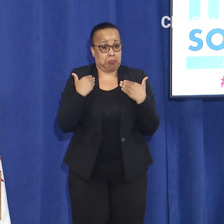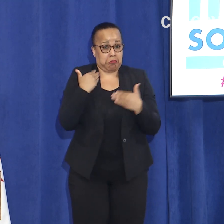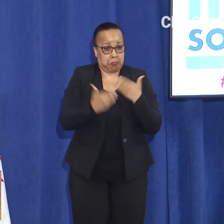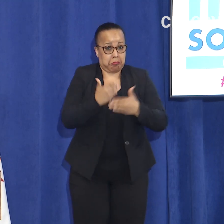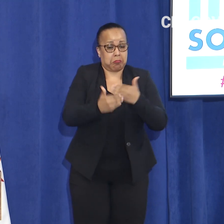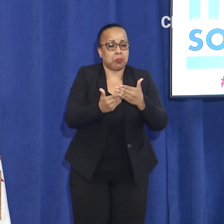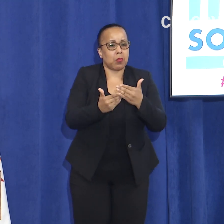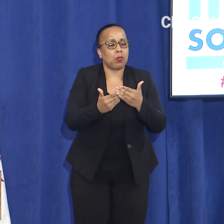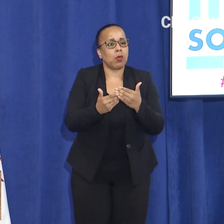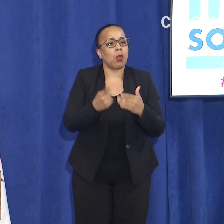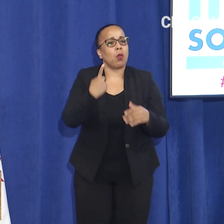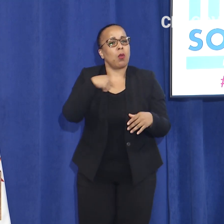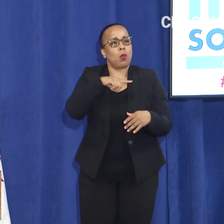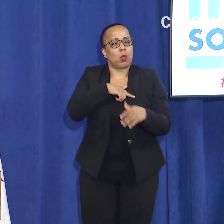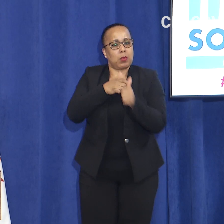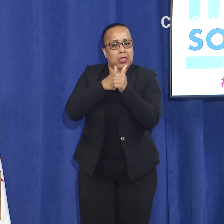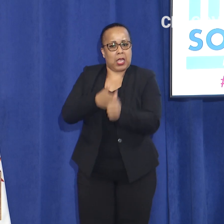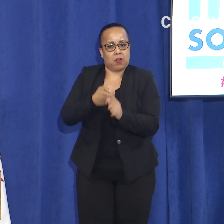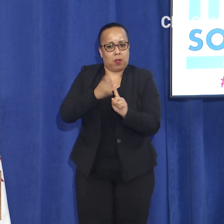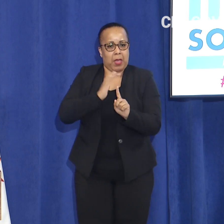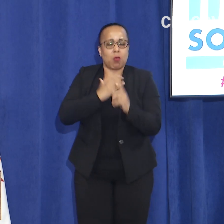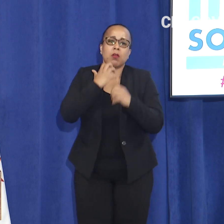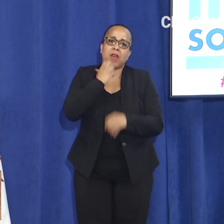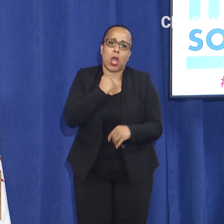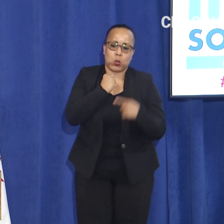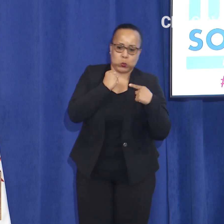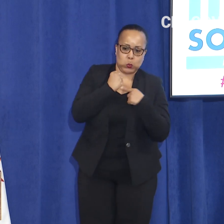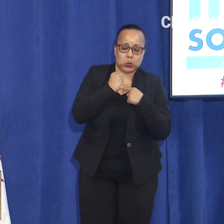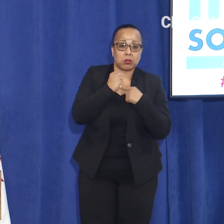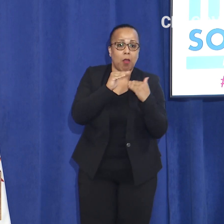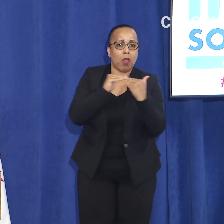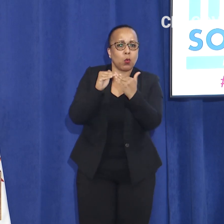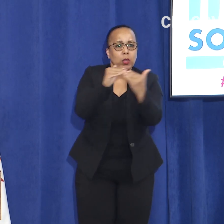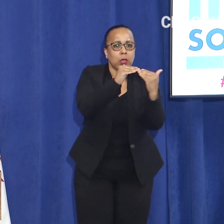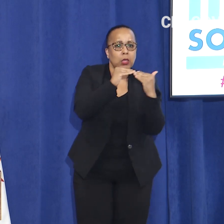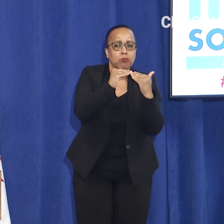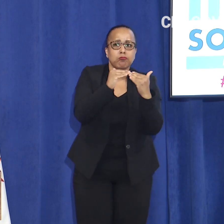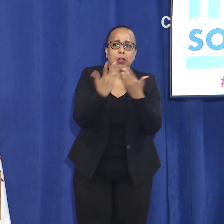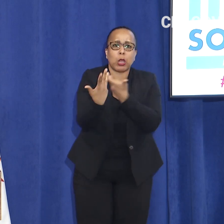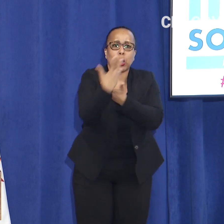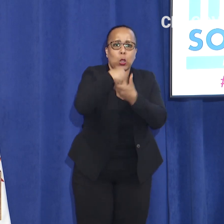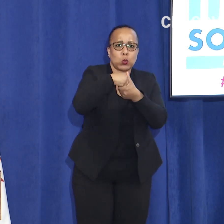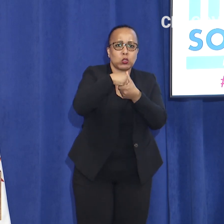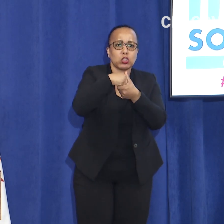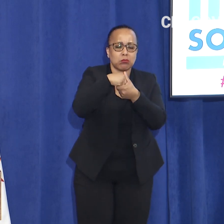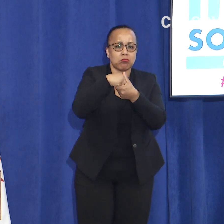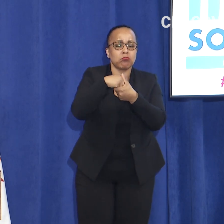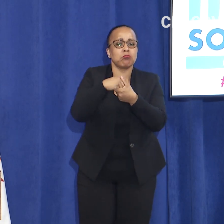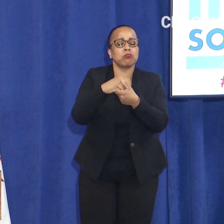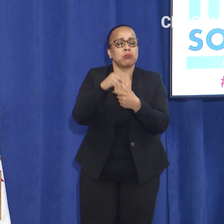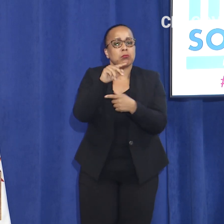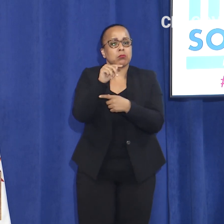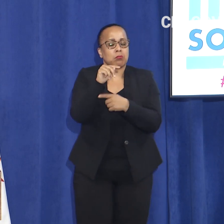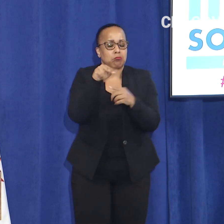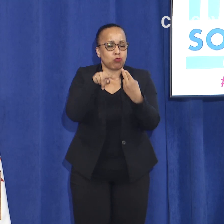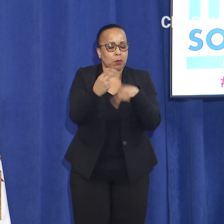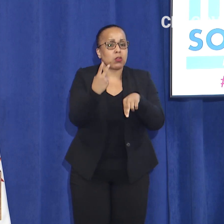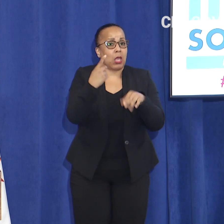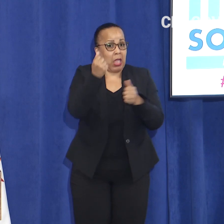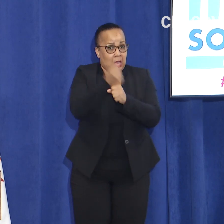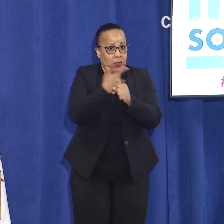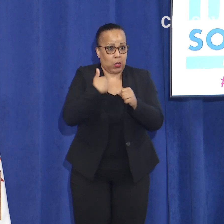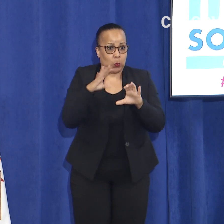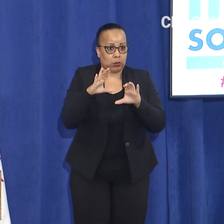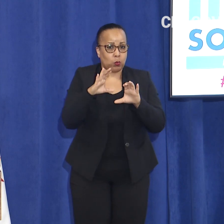to be guided by our values of equity, inclusion, and transparency in everything that we do,